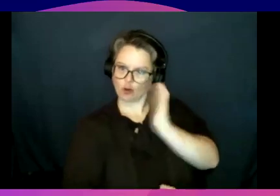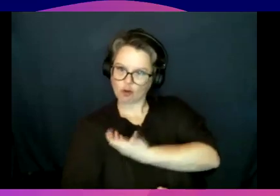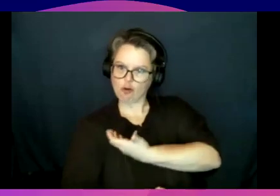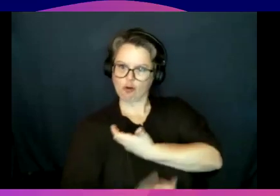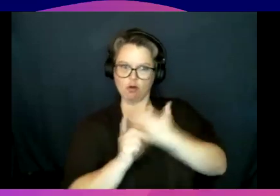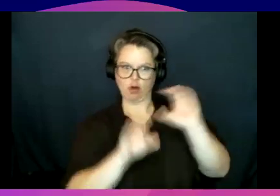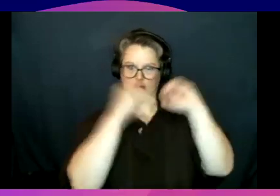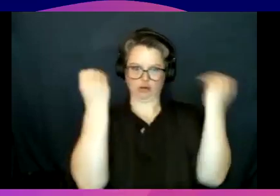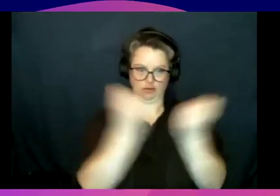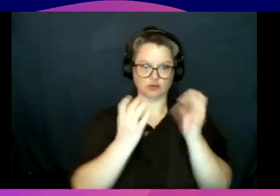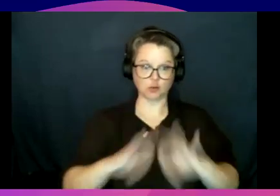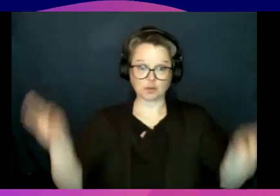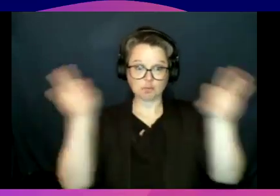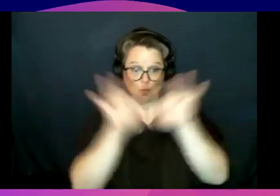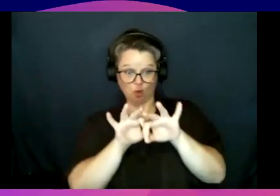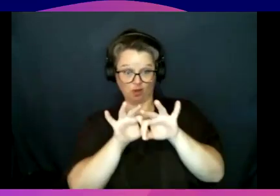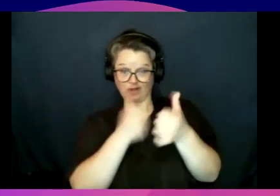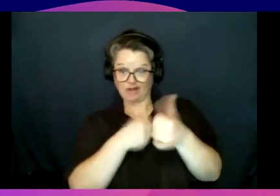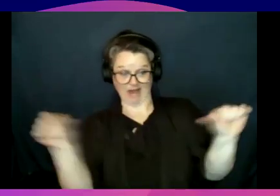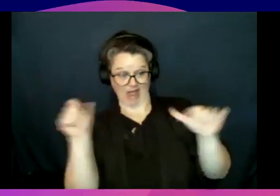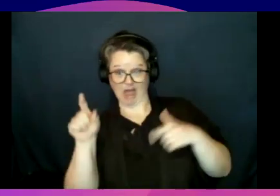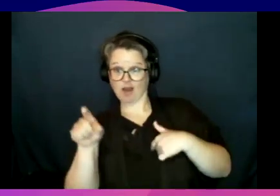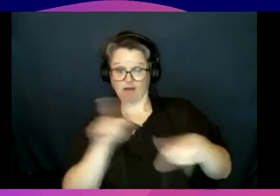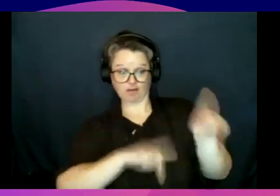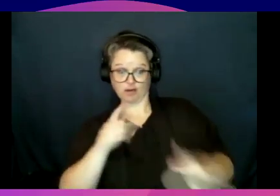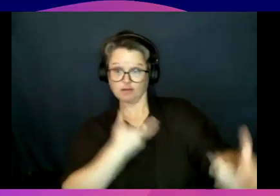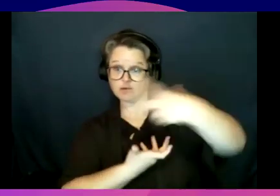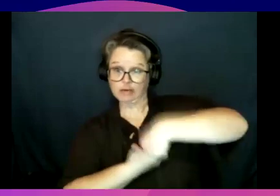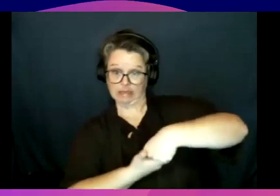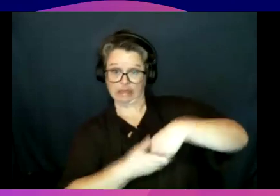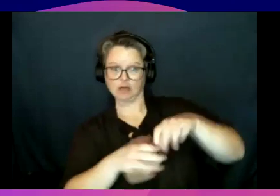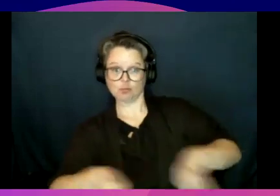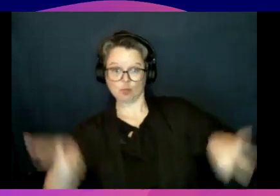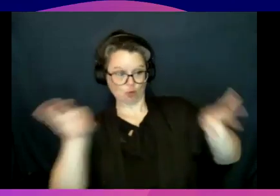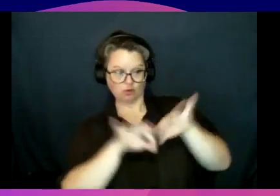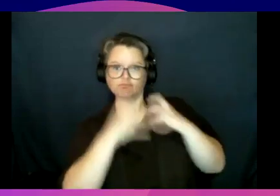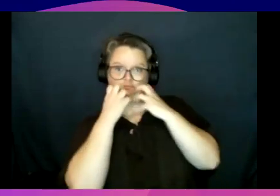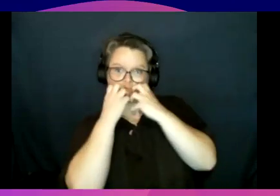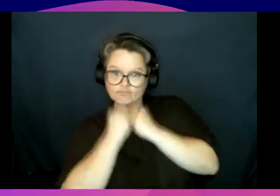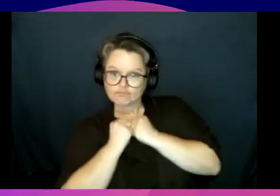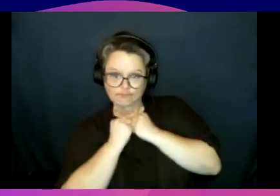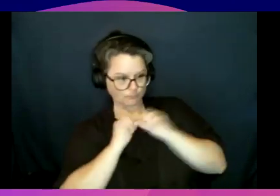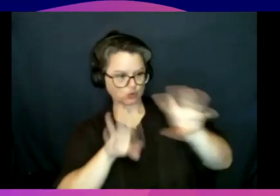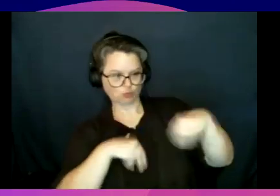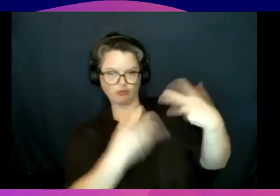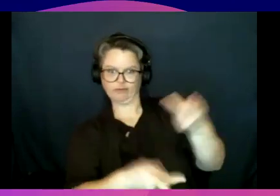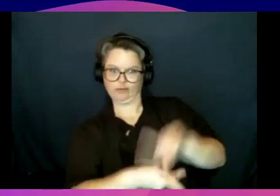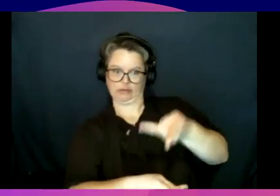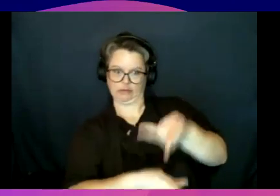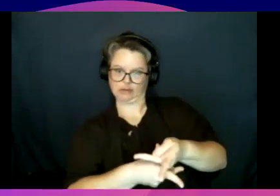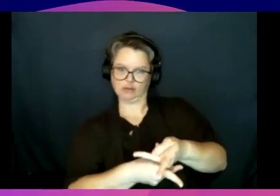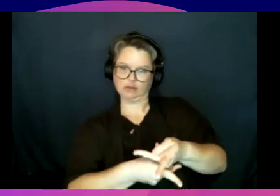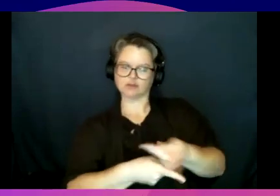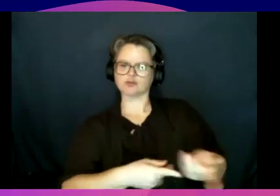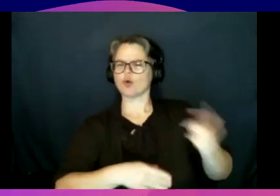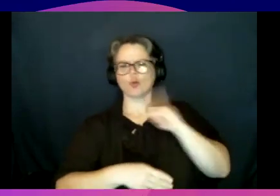capable and worthy of change. So our work focuses on building trust and safety, obviously with community, but also within the